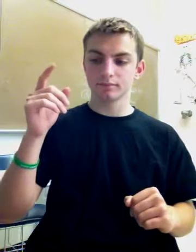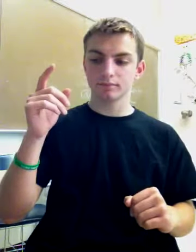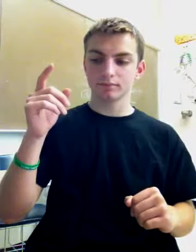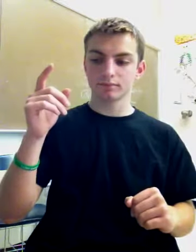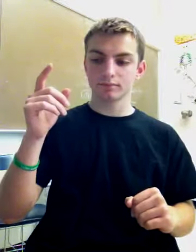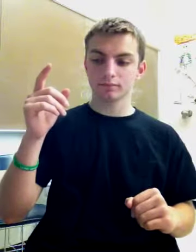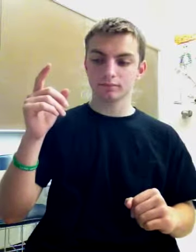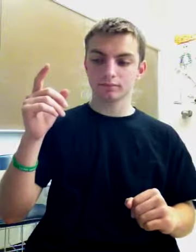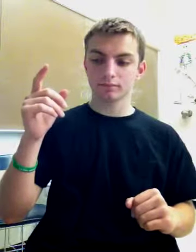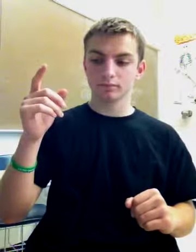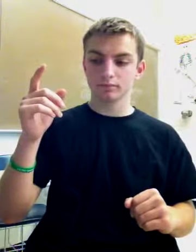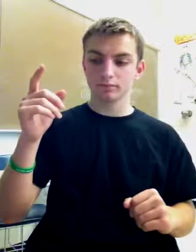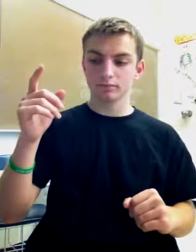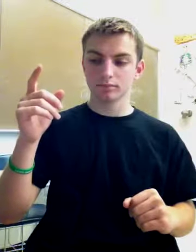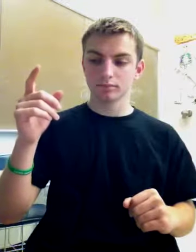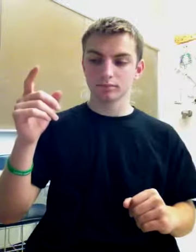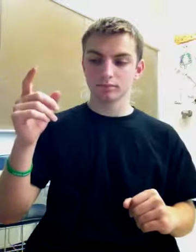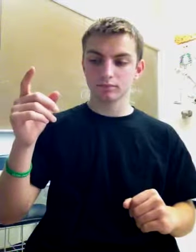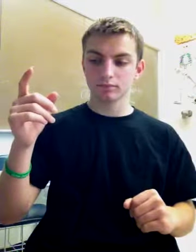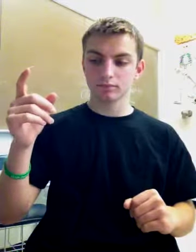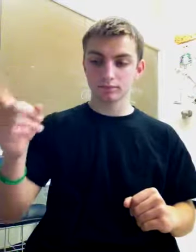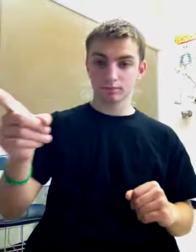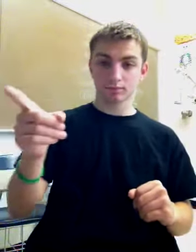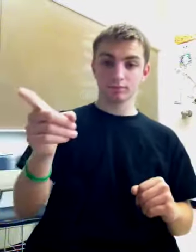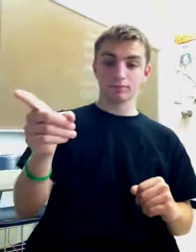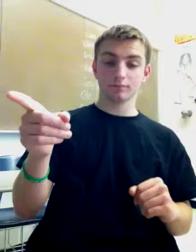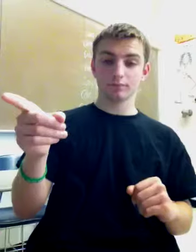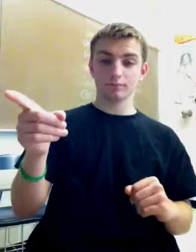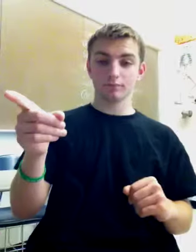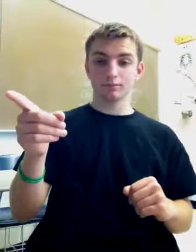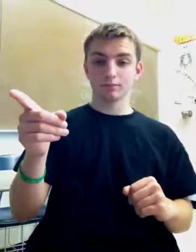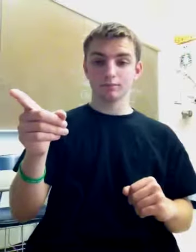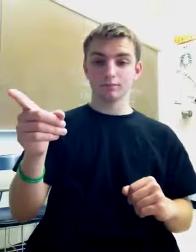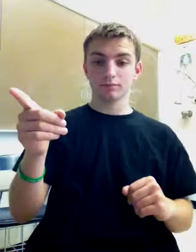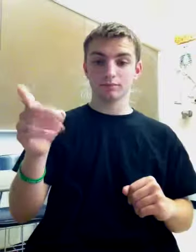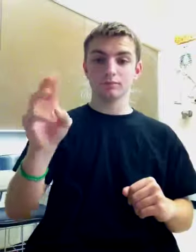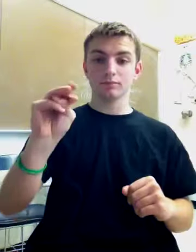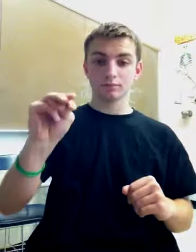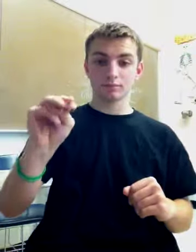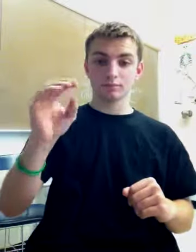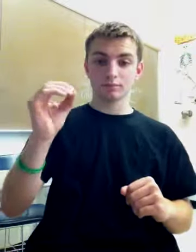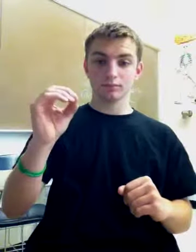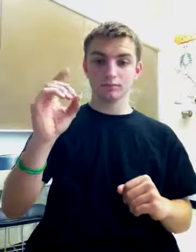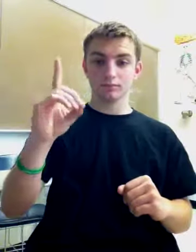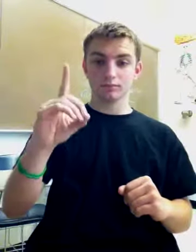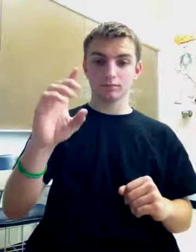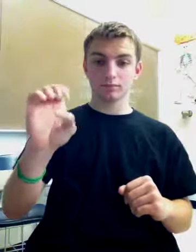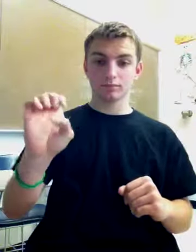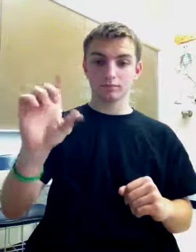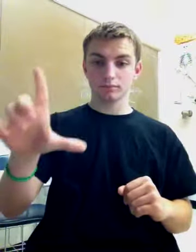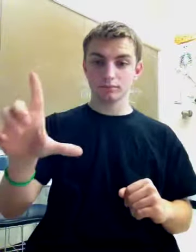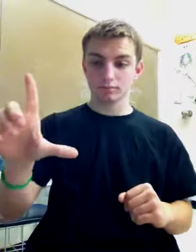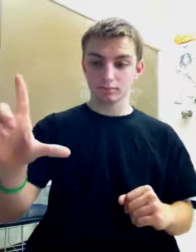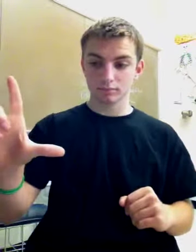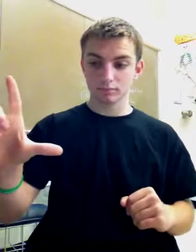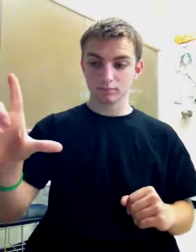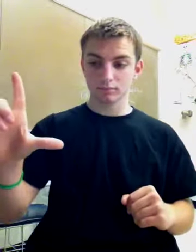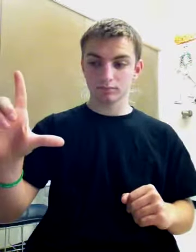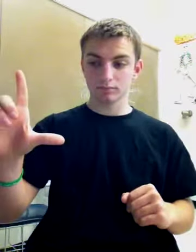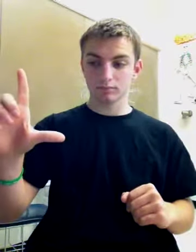We need to upload his videos like that. Have people gone through that one a couple times? That's what we're gonna sit down. Do you